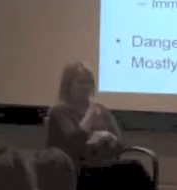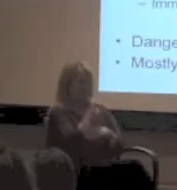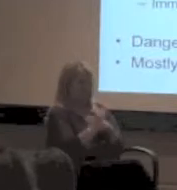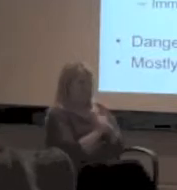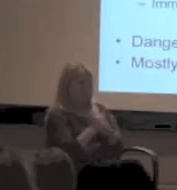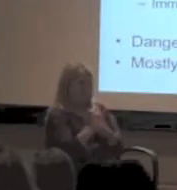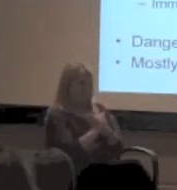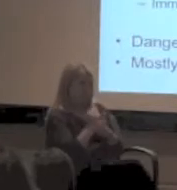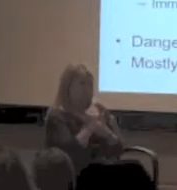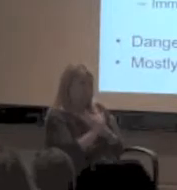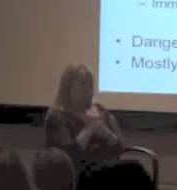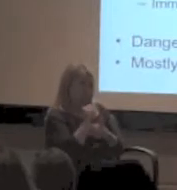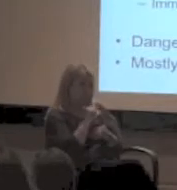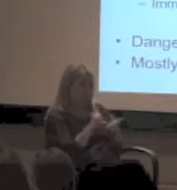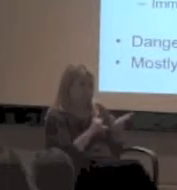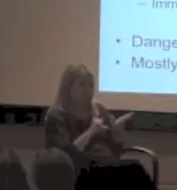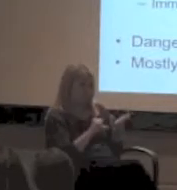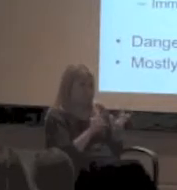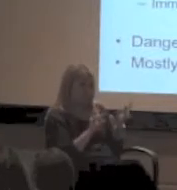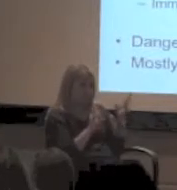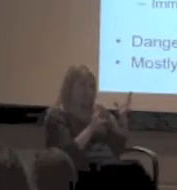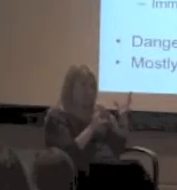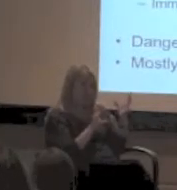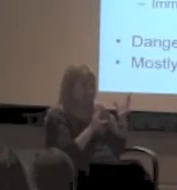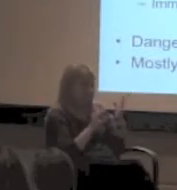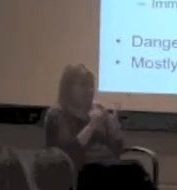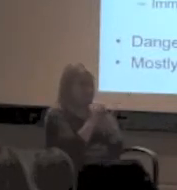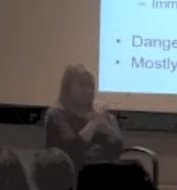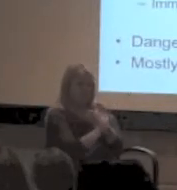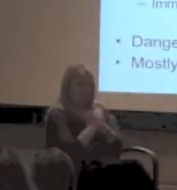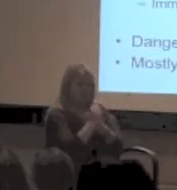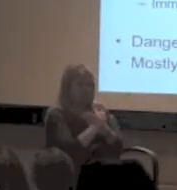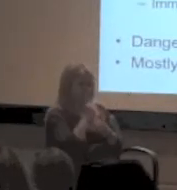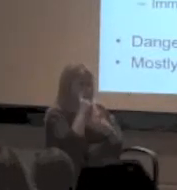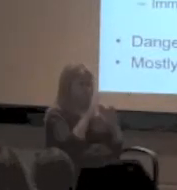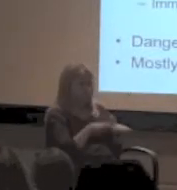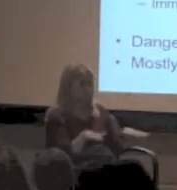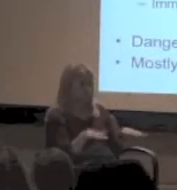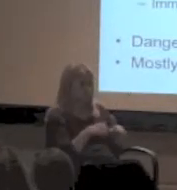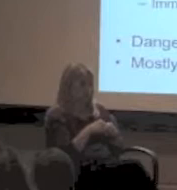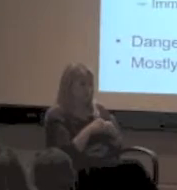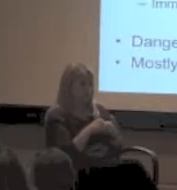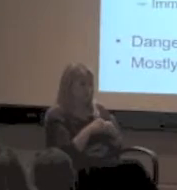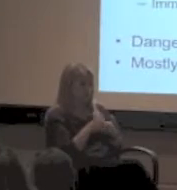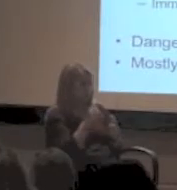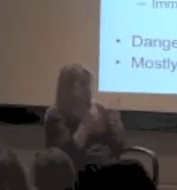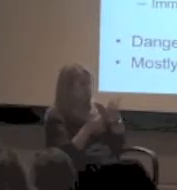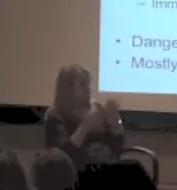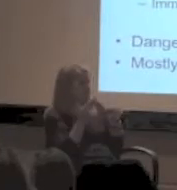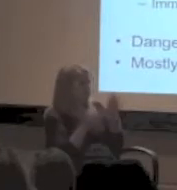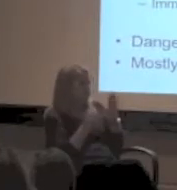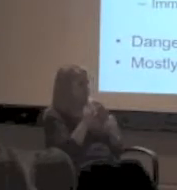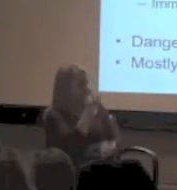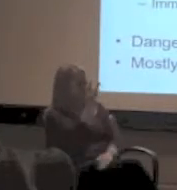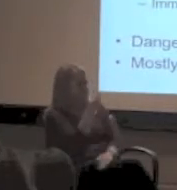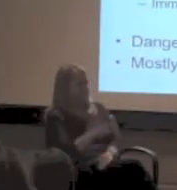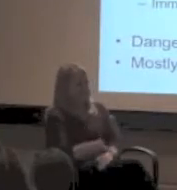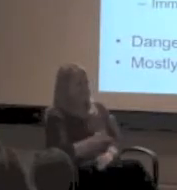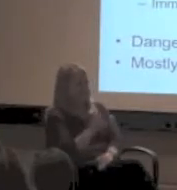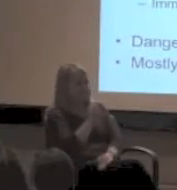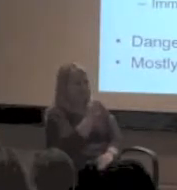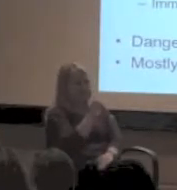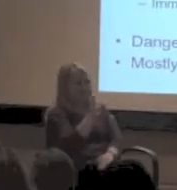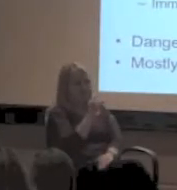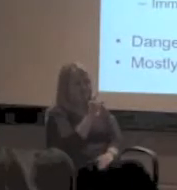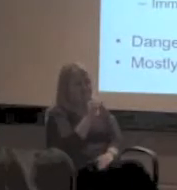operation. This is by far the most dangerous operation a spina bifida child can do. Well, maybe scoliosis, but